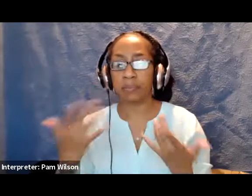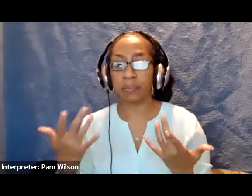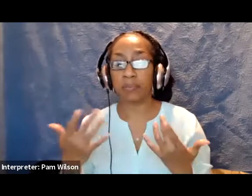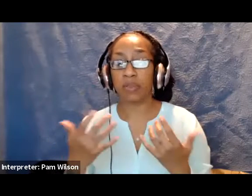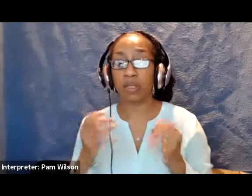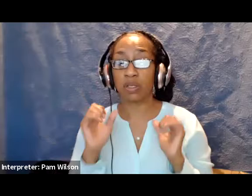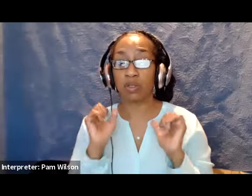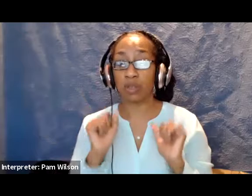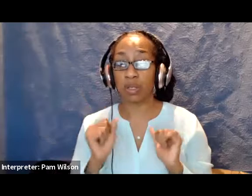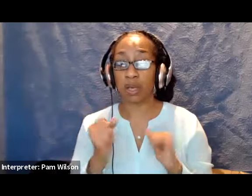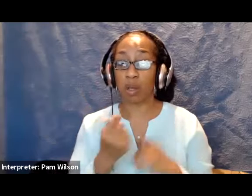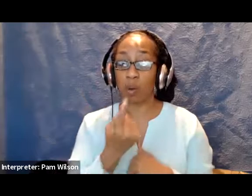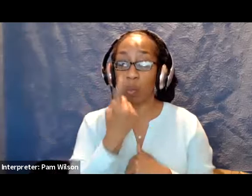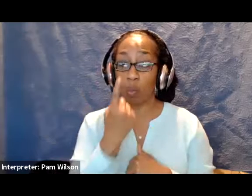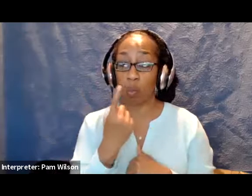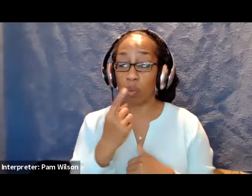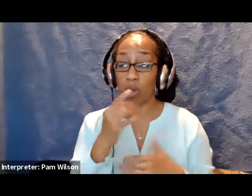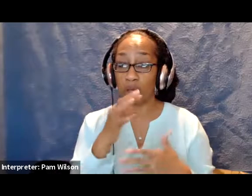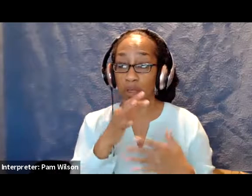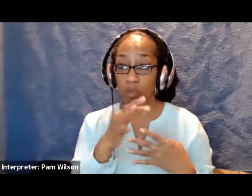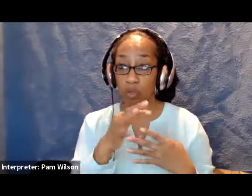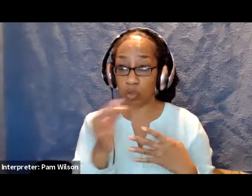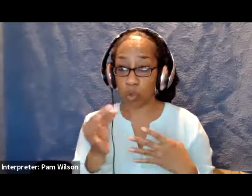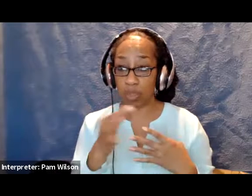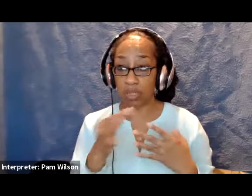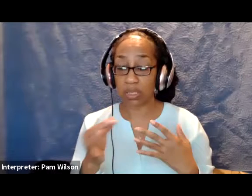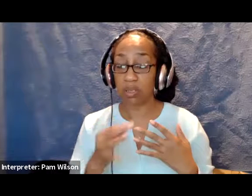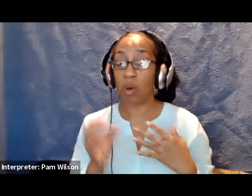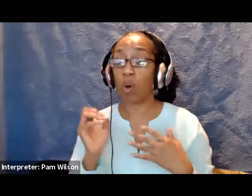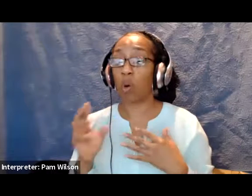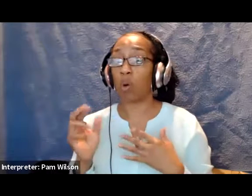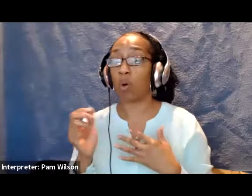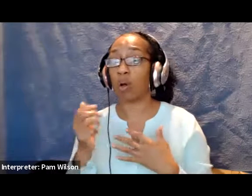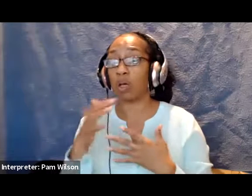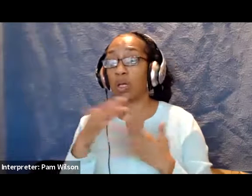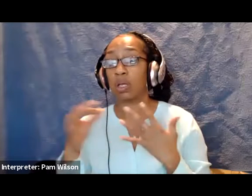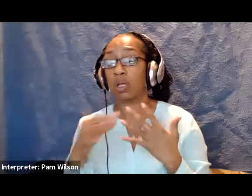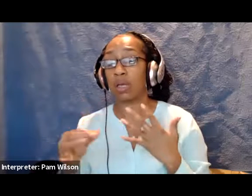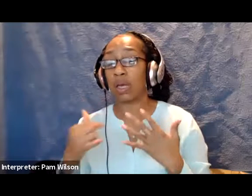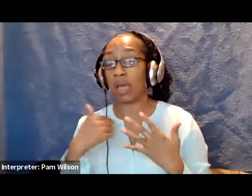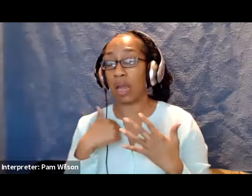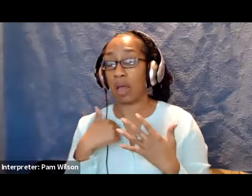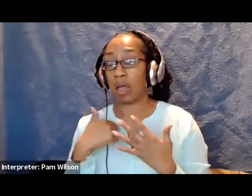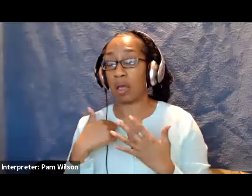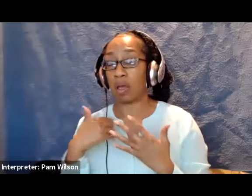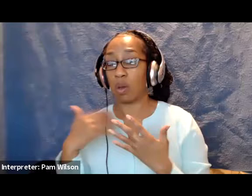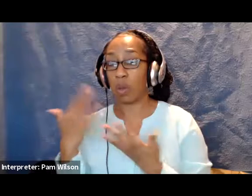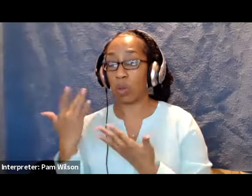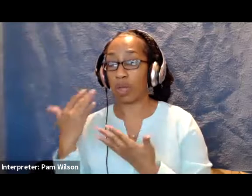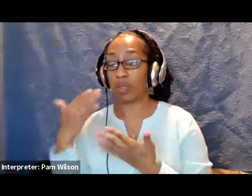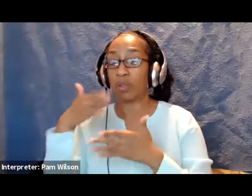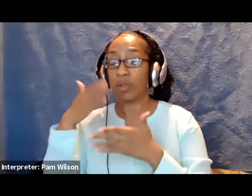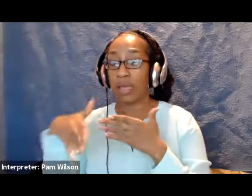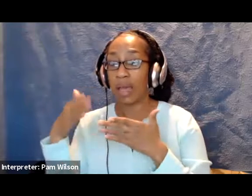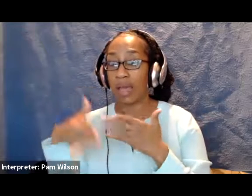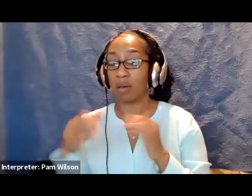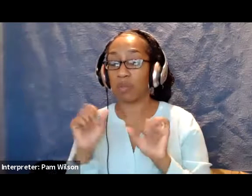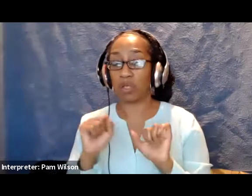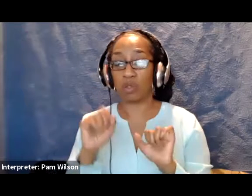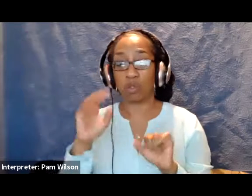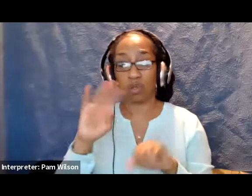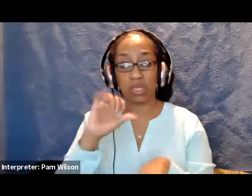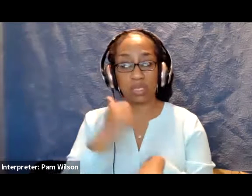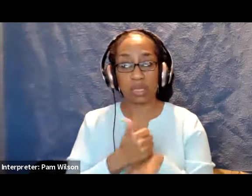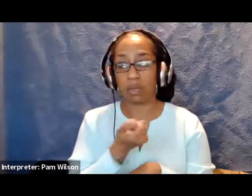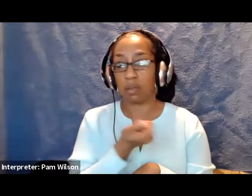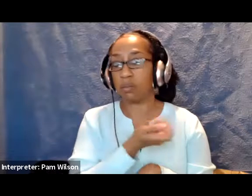or multi-polling. So I chose to leave polling to the end, but you can create multiple